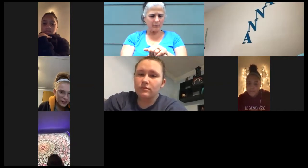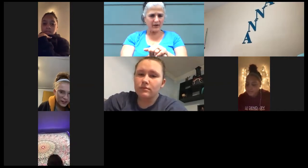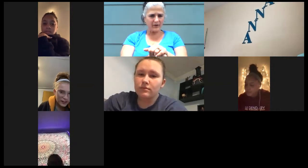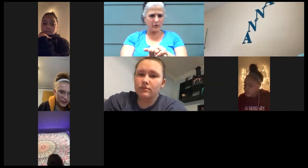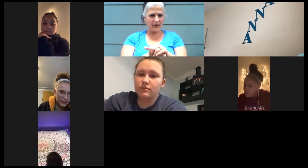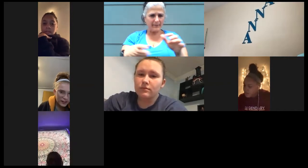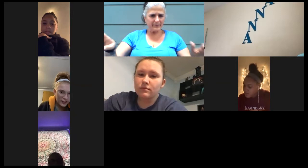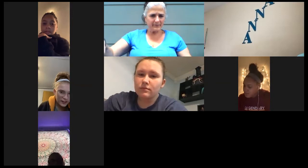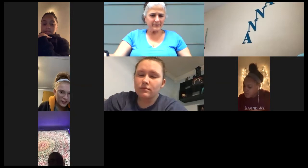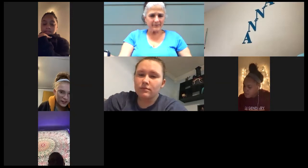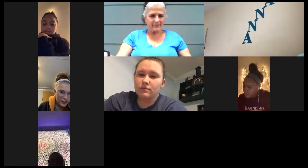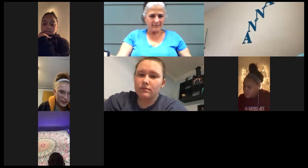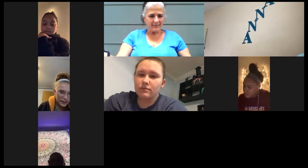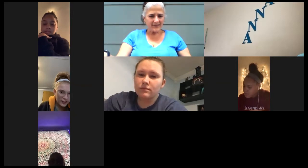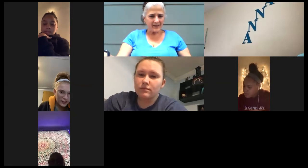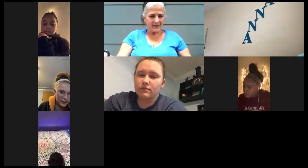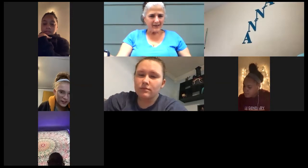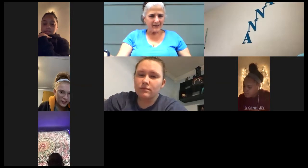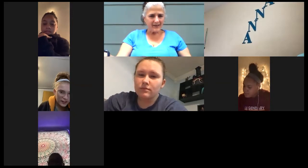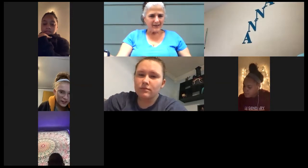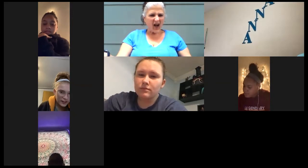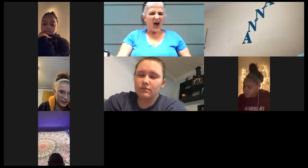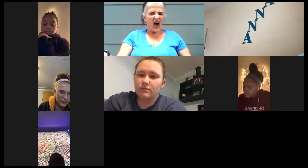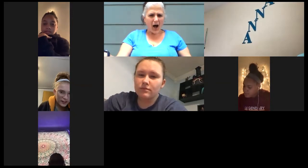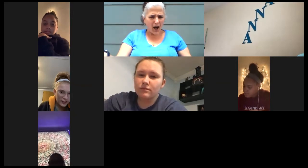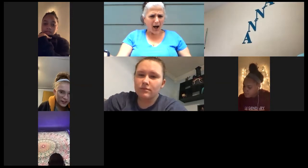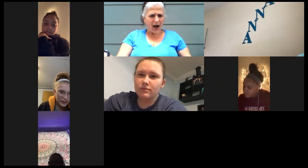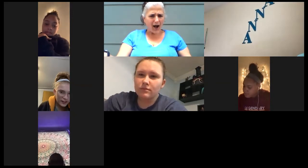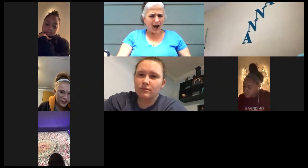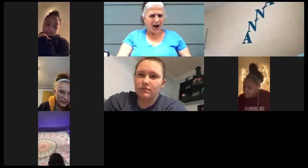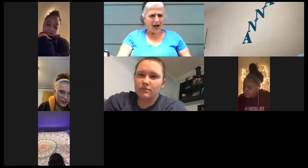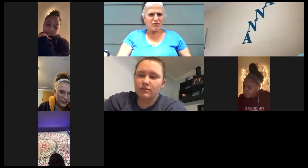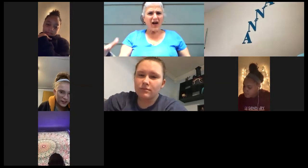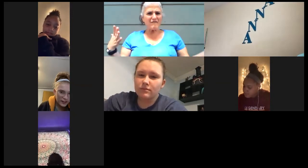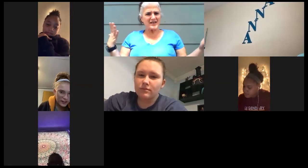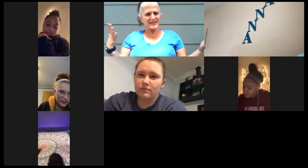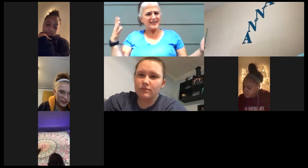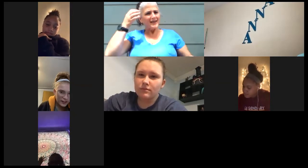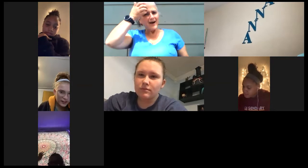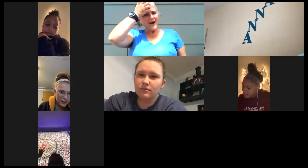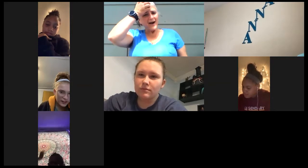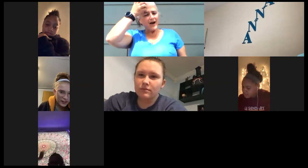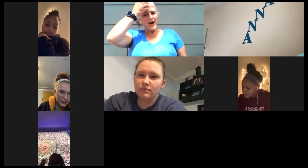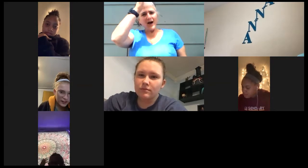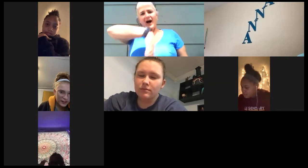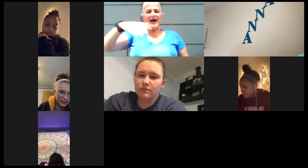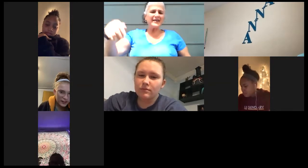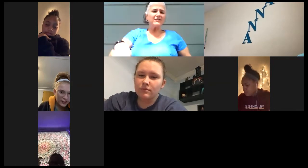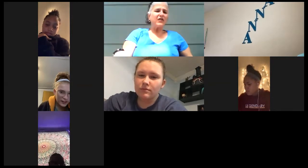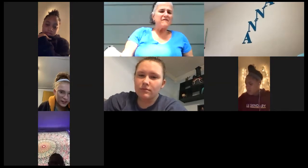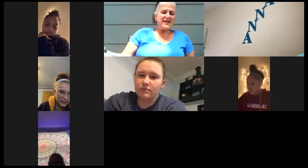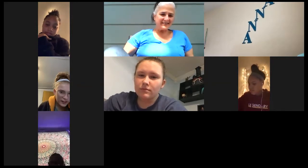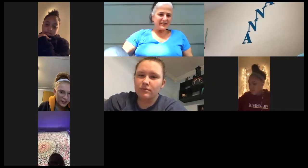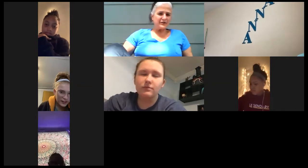rug or an umbrella or what? It's my window, and it's like one of the tapestry things I put over it kind of like as a curtain thing.